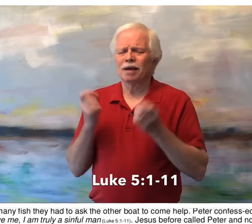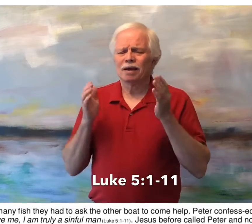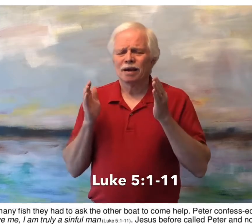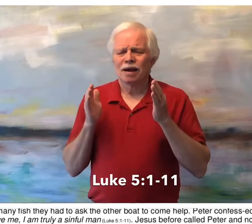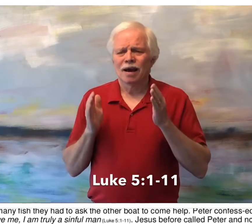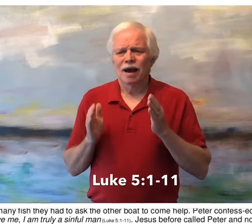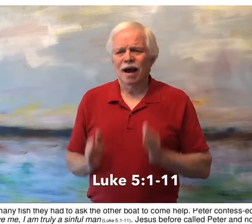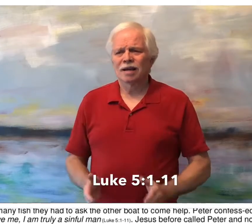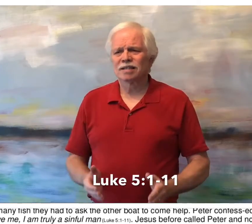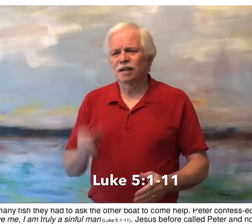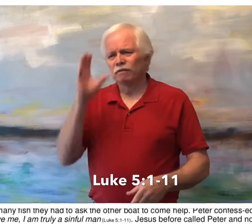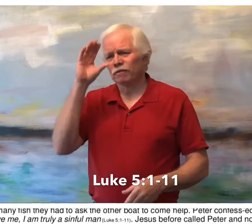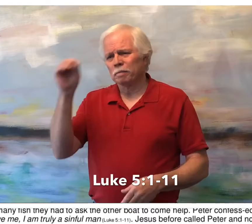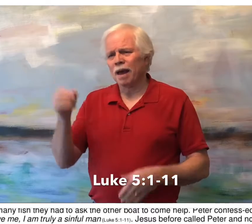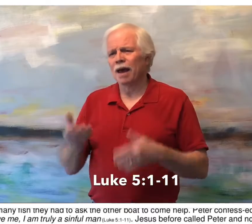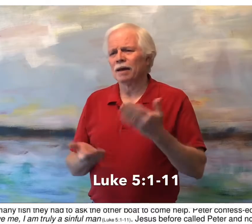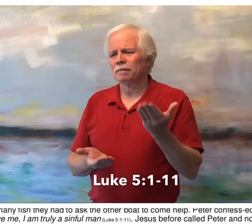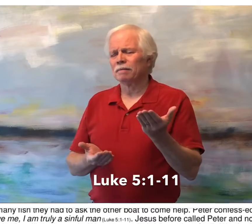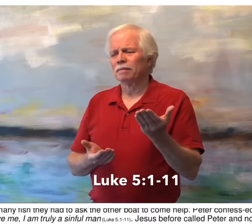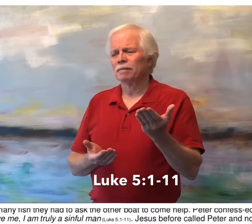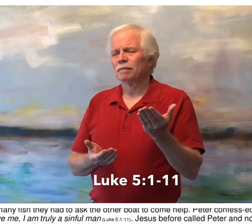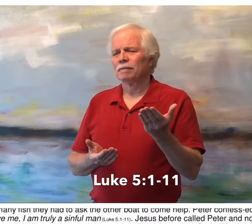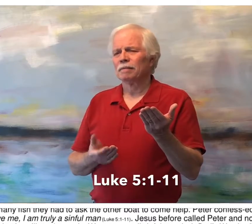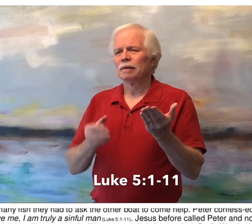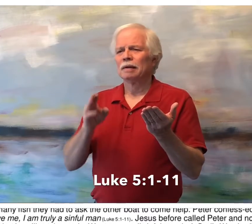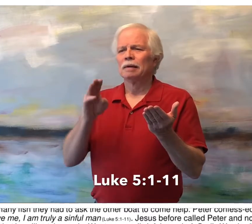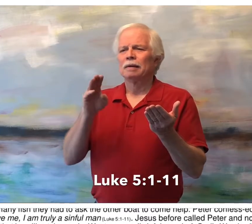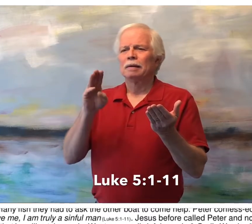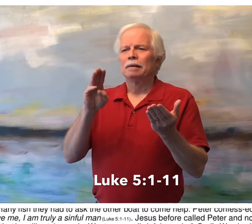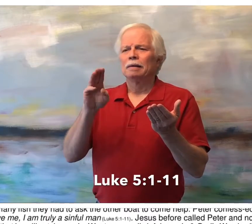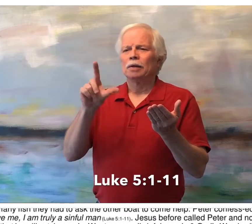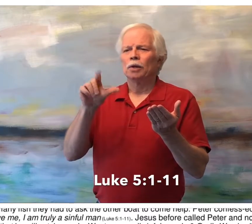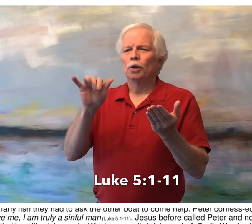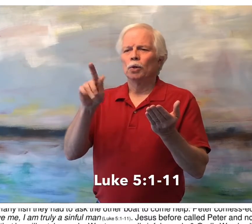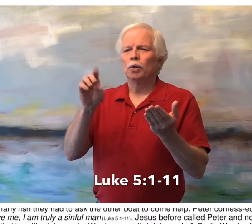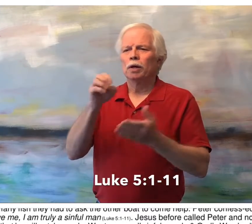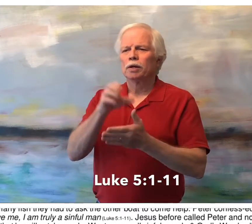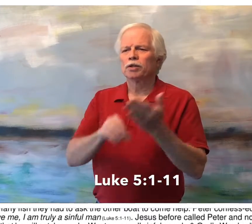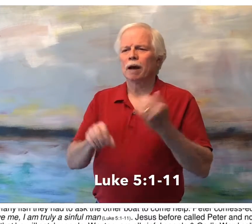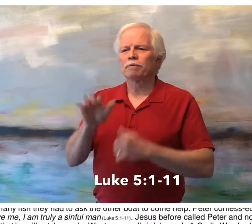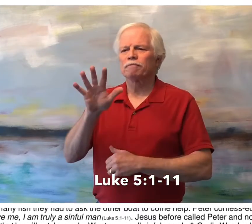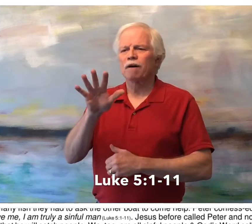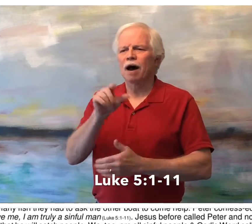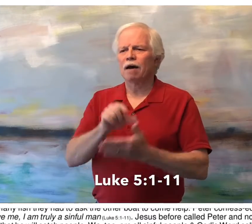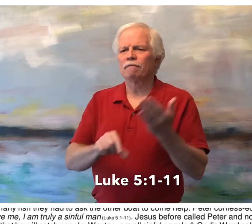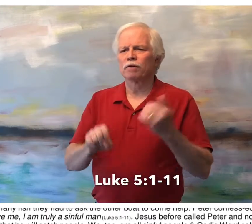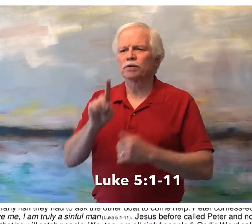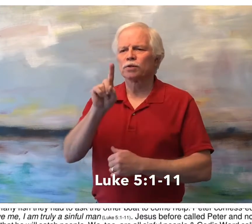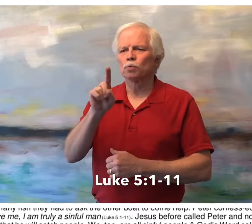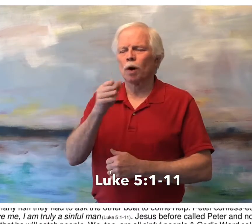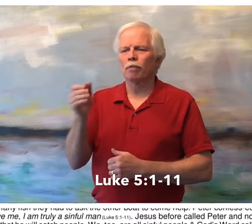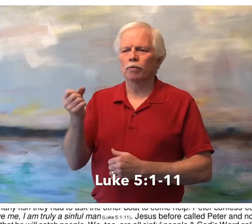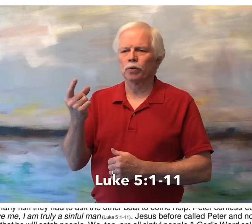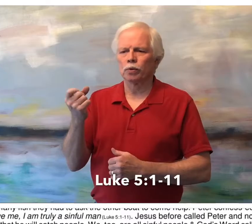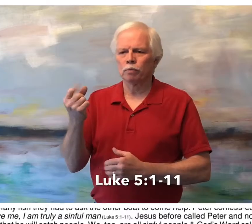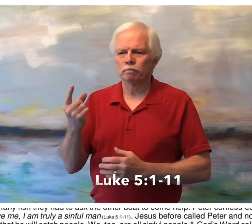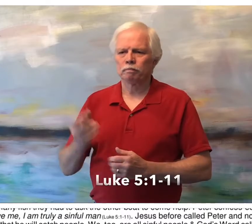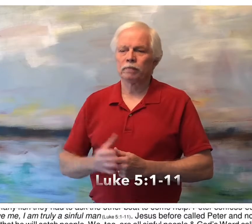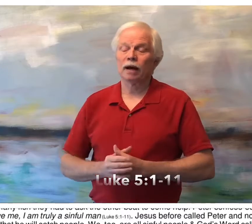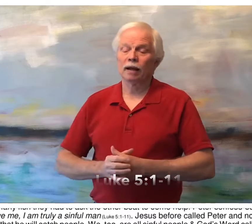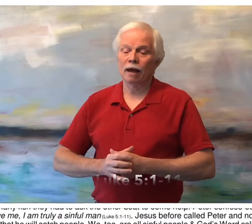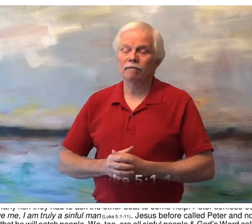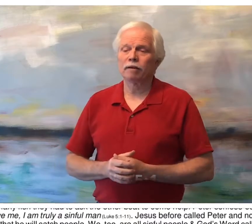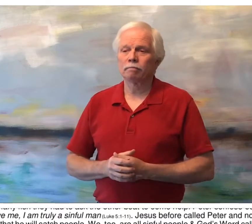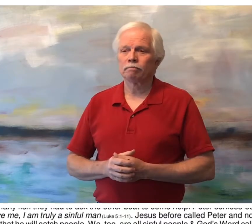truly a sinful man. Then, Luke, chapter 5, verses 1 through